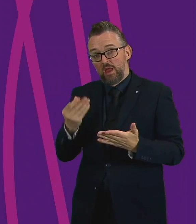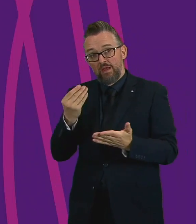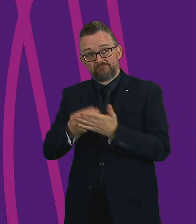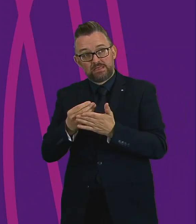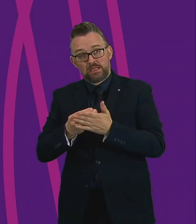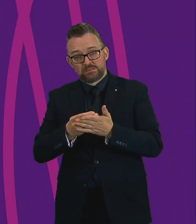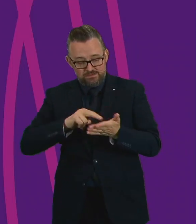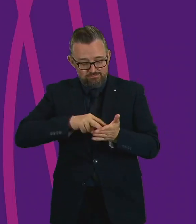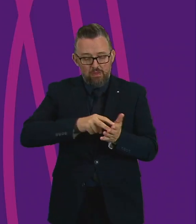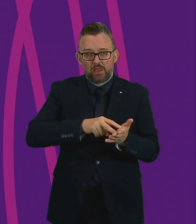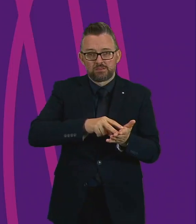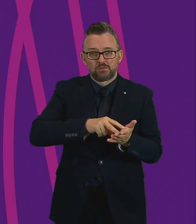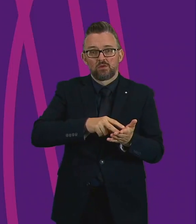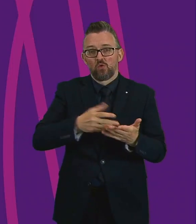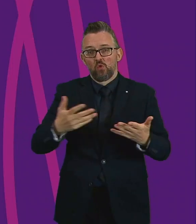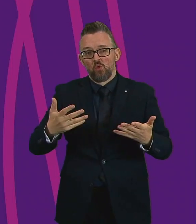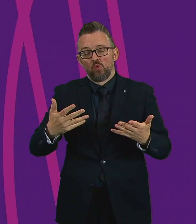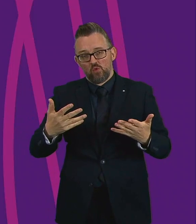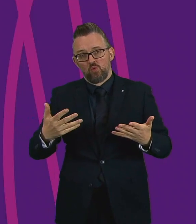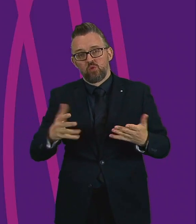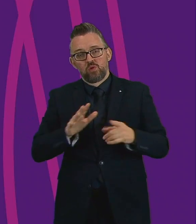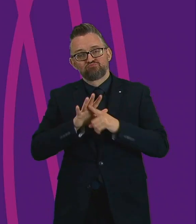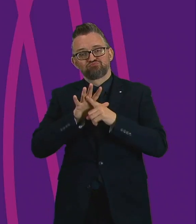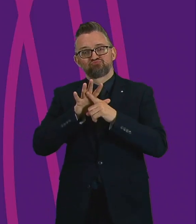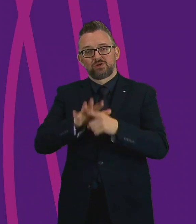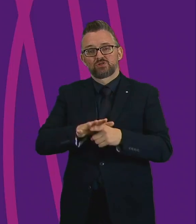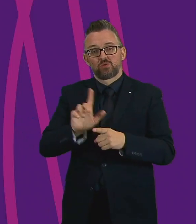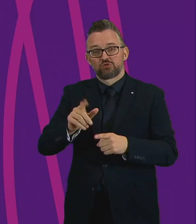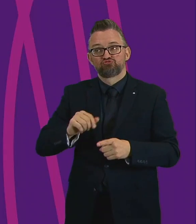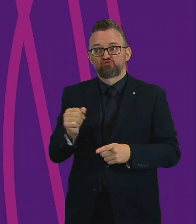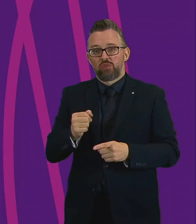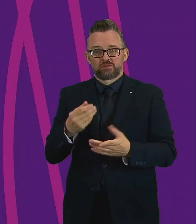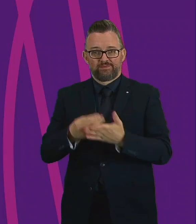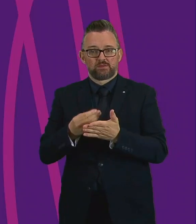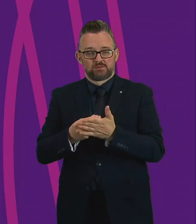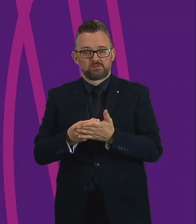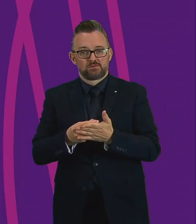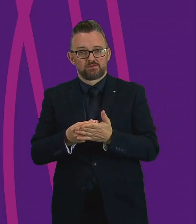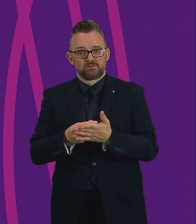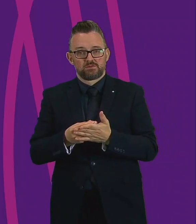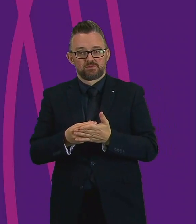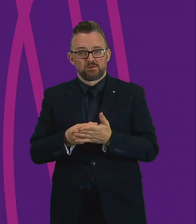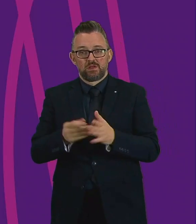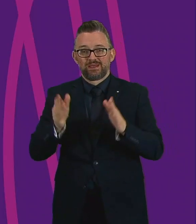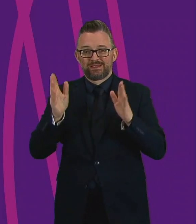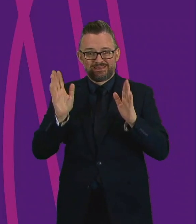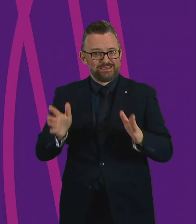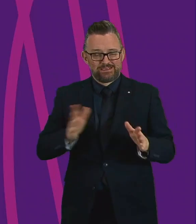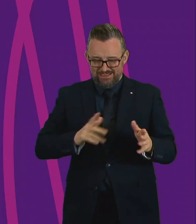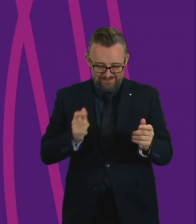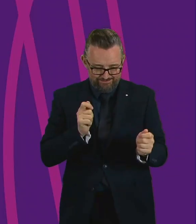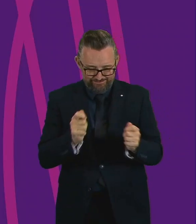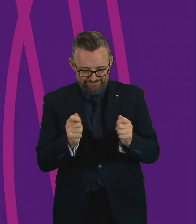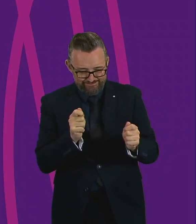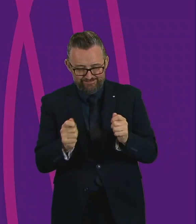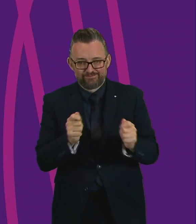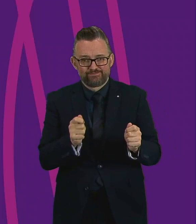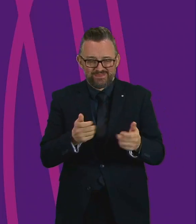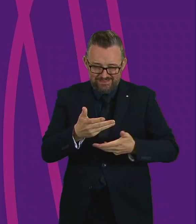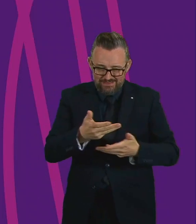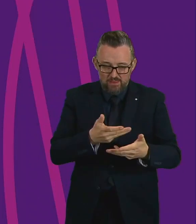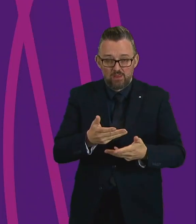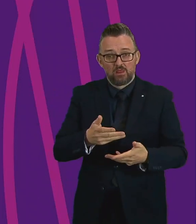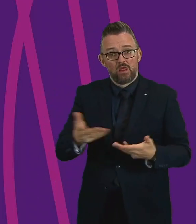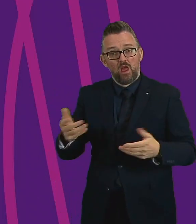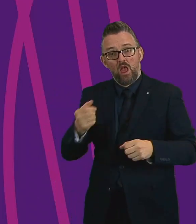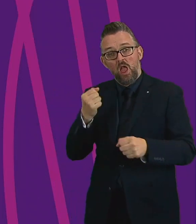is putting an enormous pressure on Scotland's finances and must be renegotiated? How any